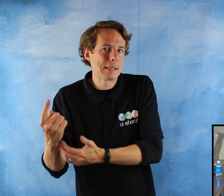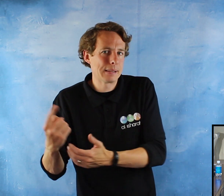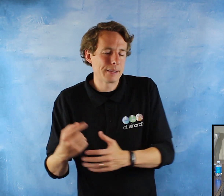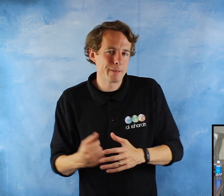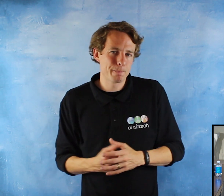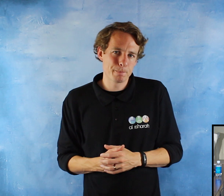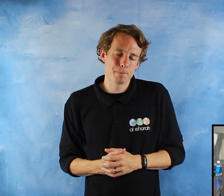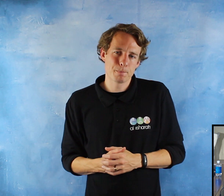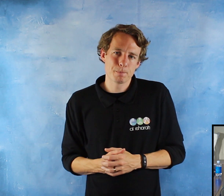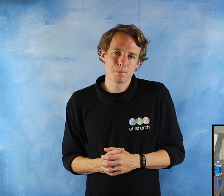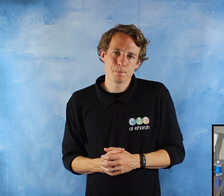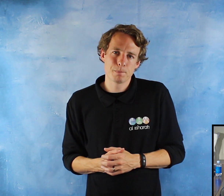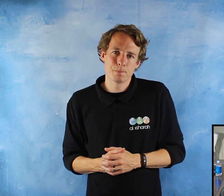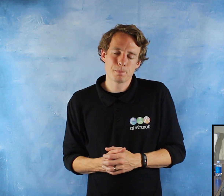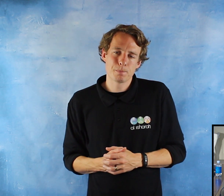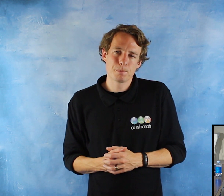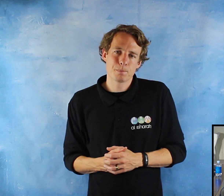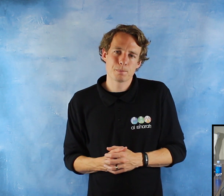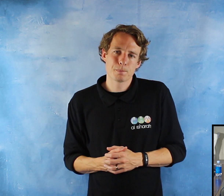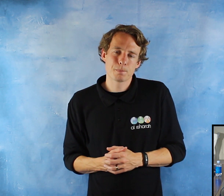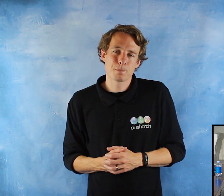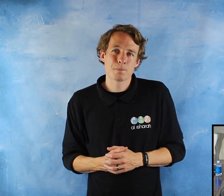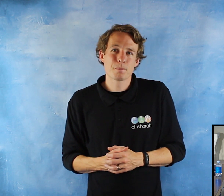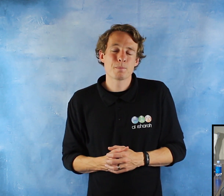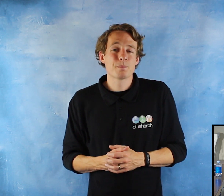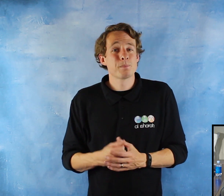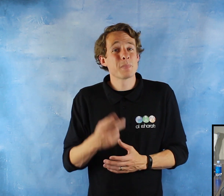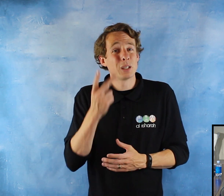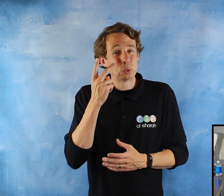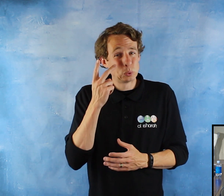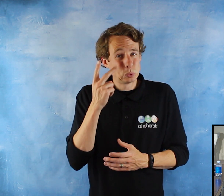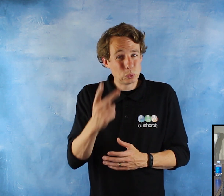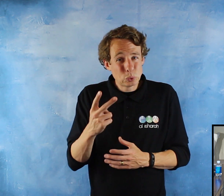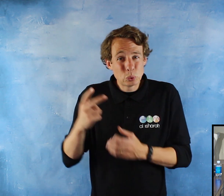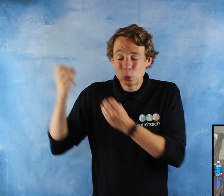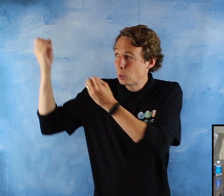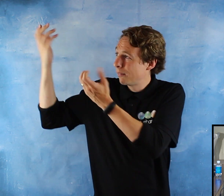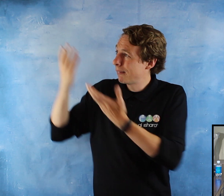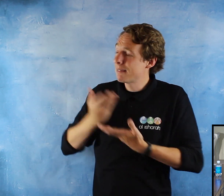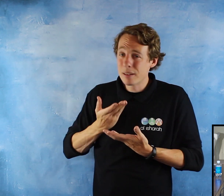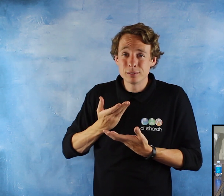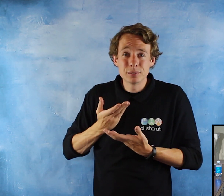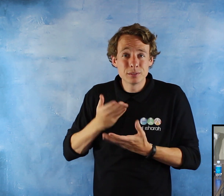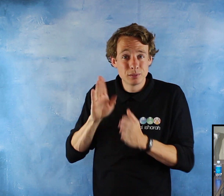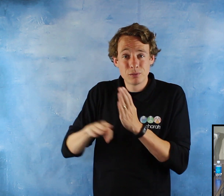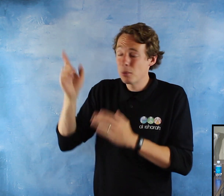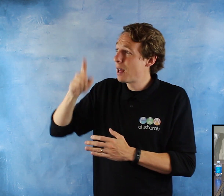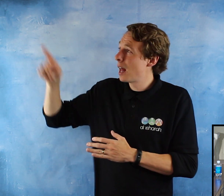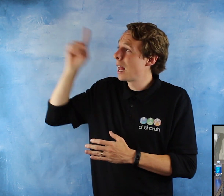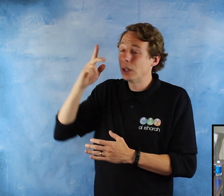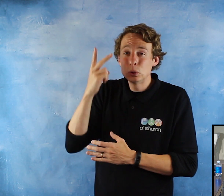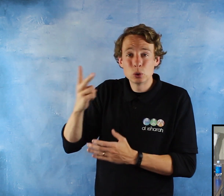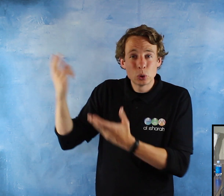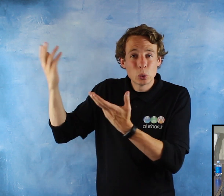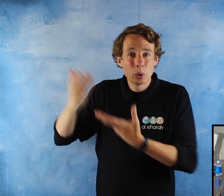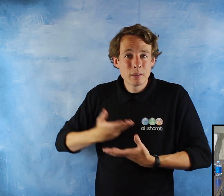said, "Ni'matani maghbunun fihima kathirun minan nas." Two of the bounties many people are deceived by: